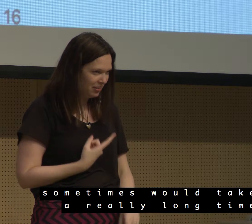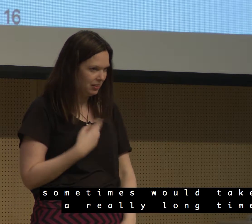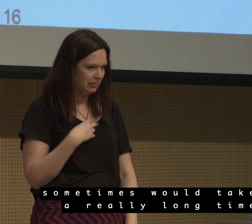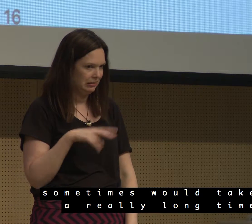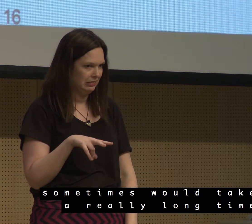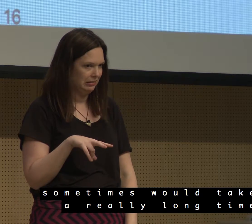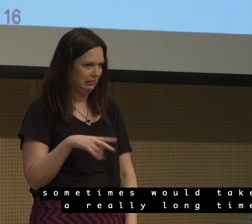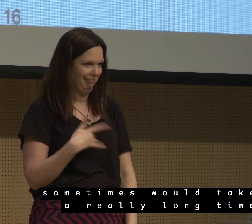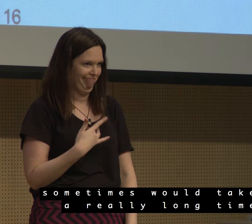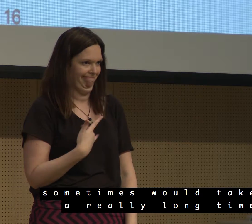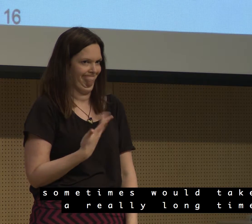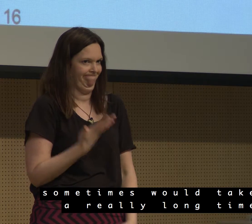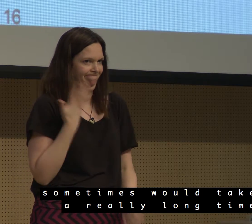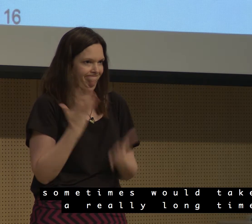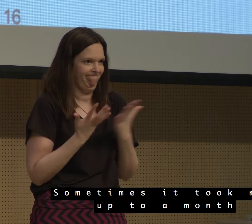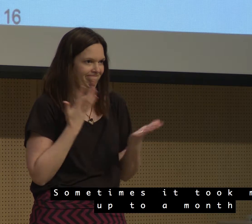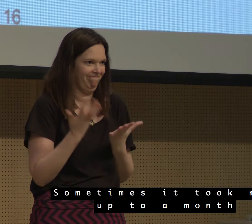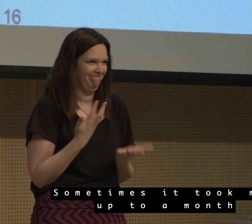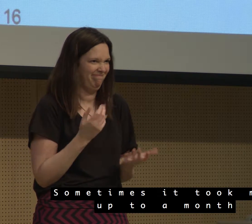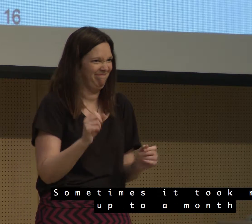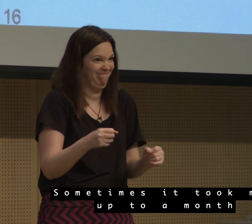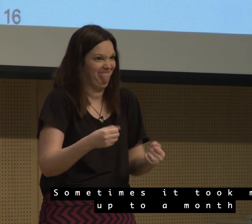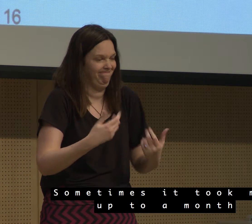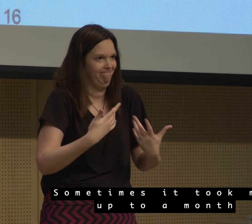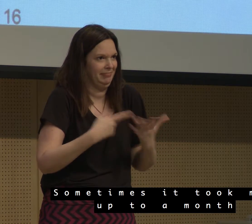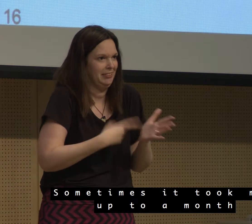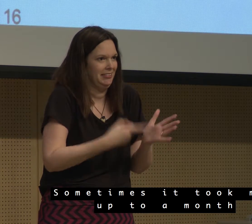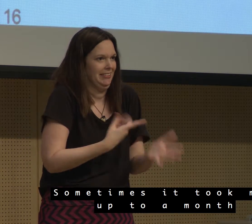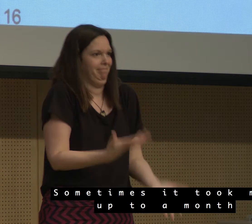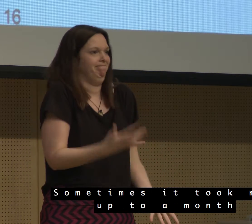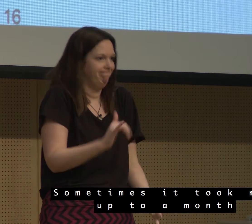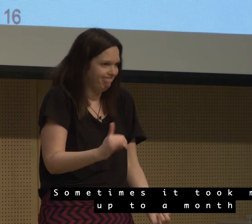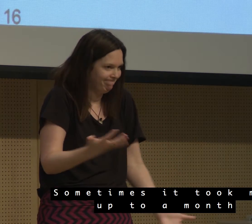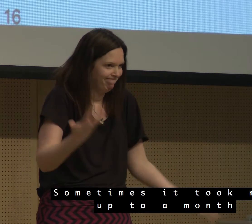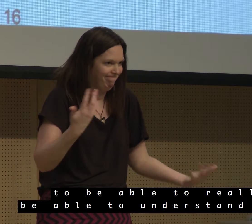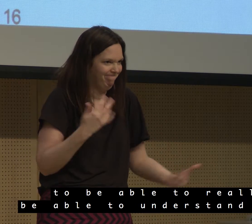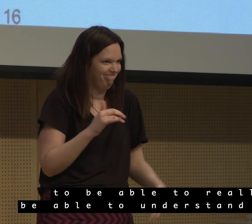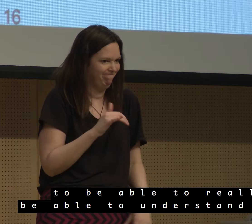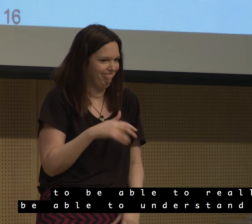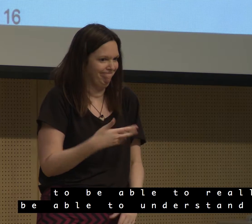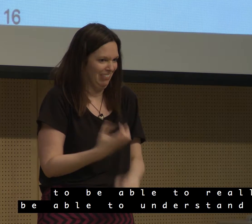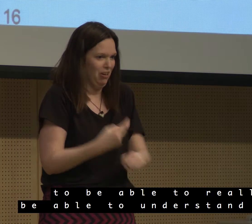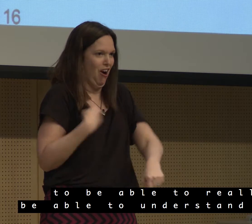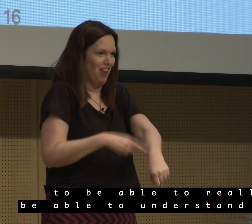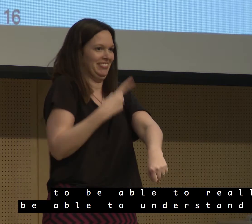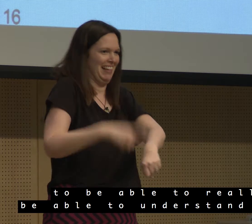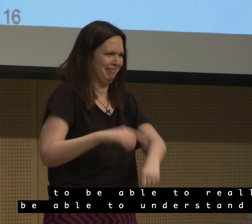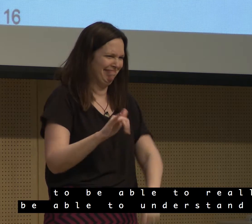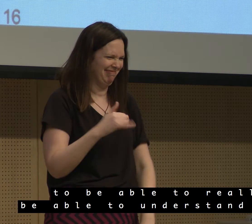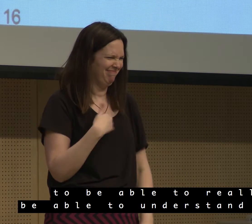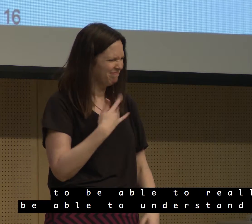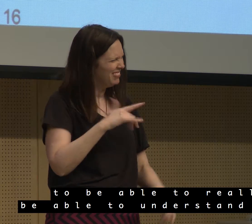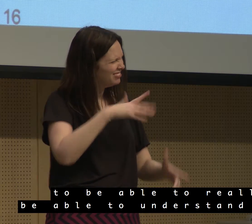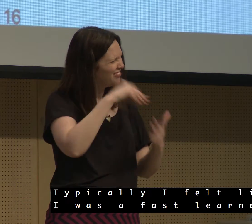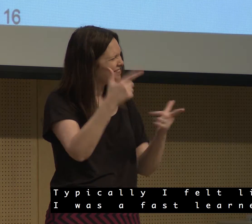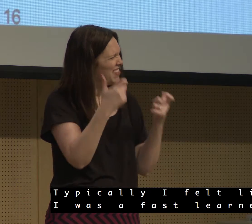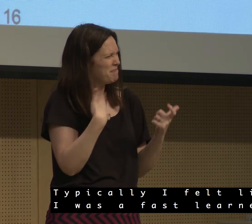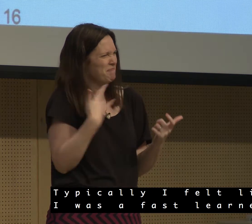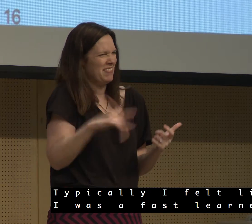sometimes would take me a really long time. Sometimes it took me up to a month to be able to really be able to understand that. Typically,